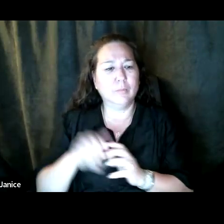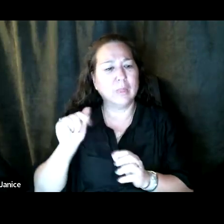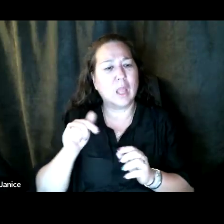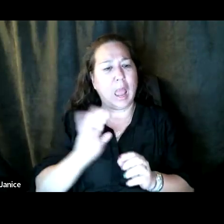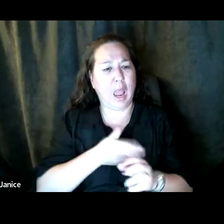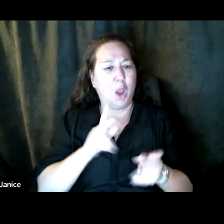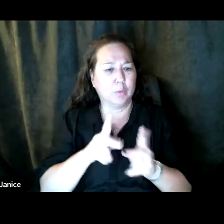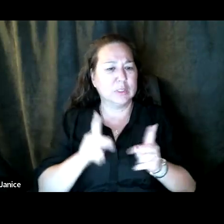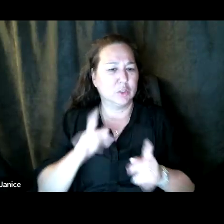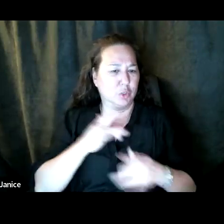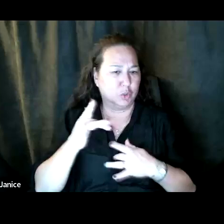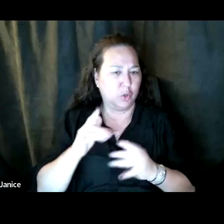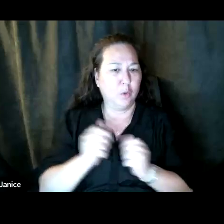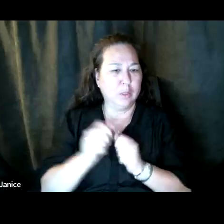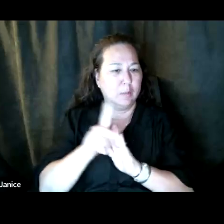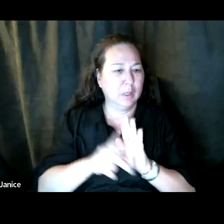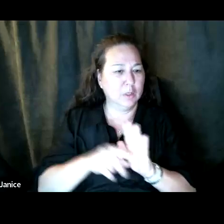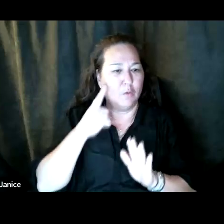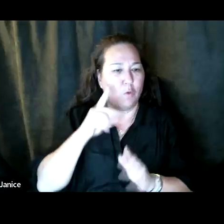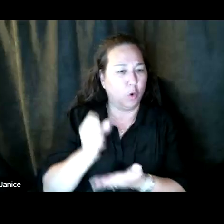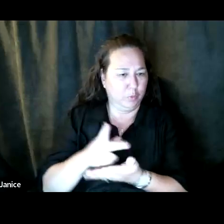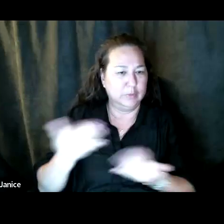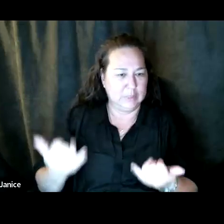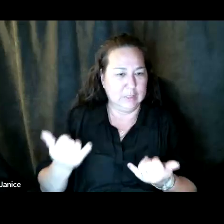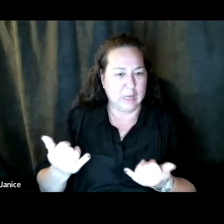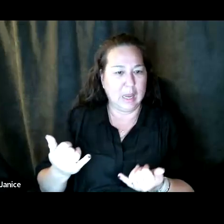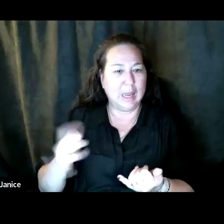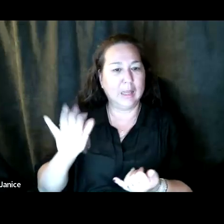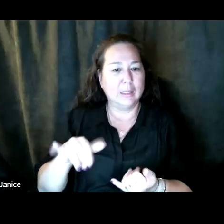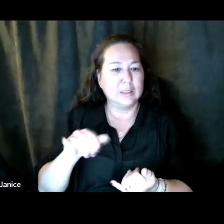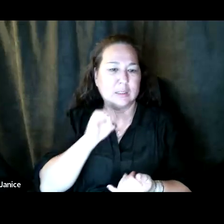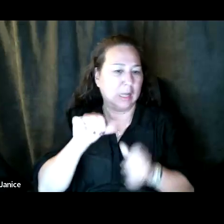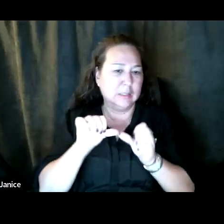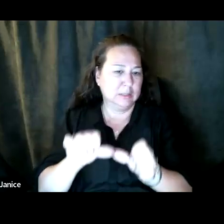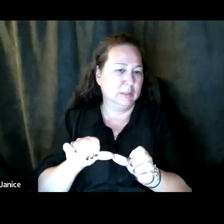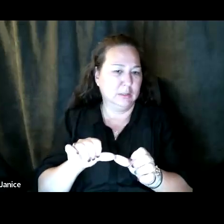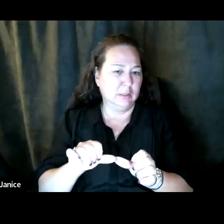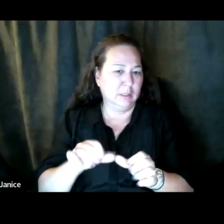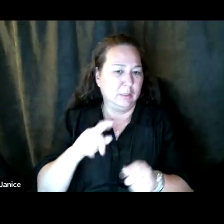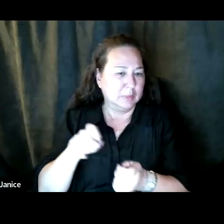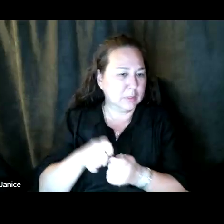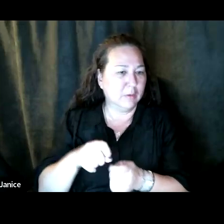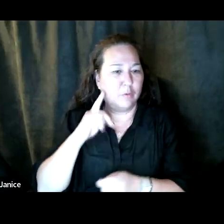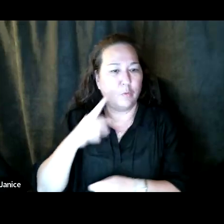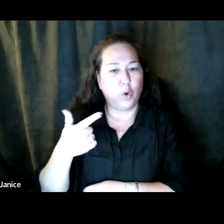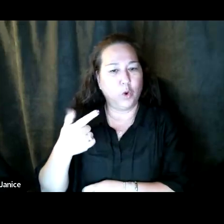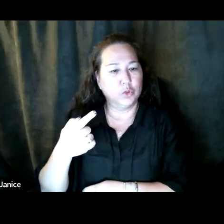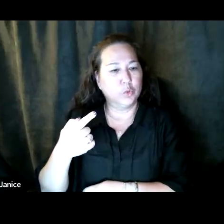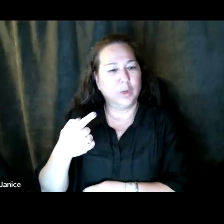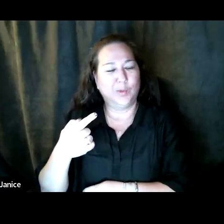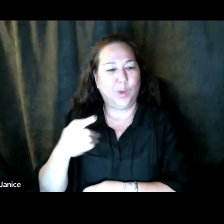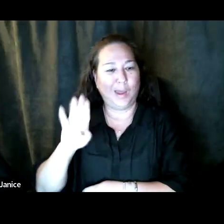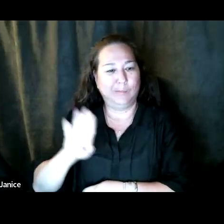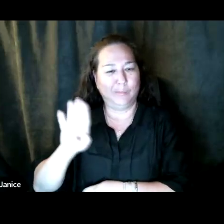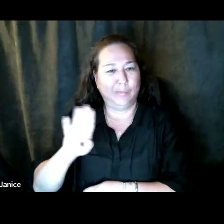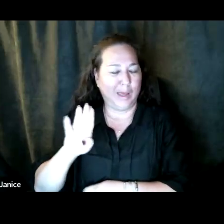2021 Boston ordinance. We're concerned that it raises legal issues that could subject BPS and BPD to litigation if it were to